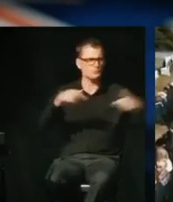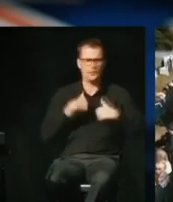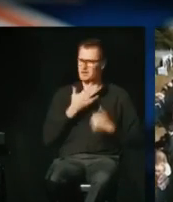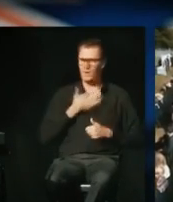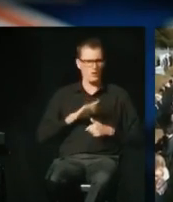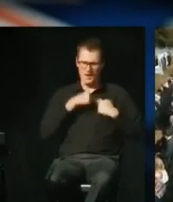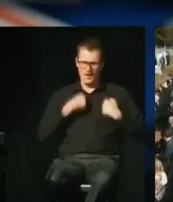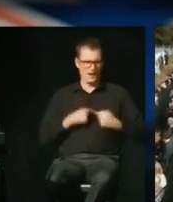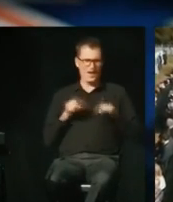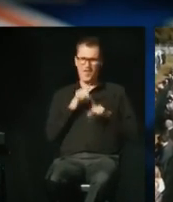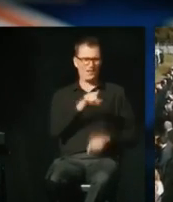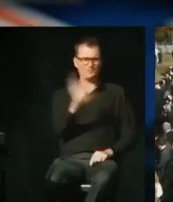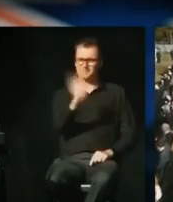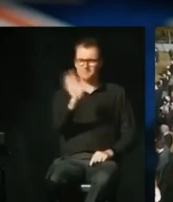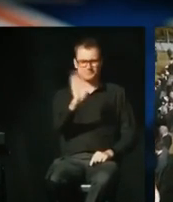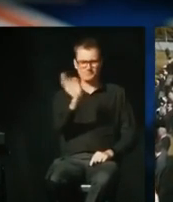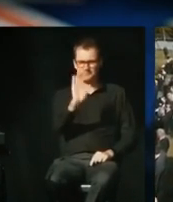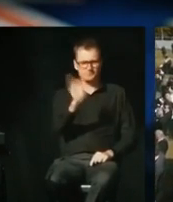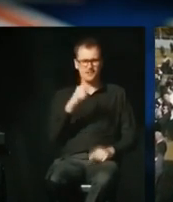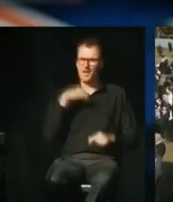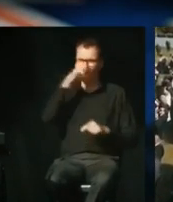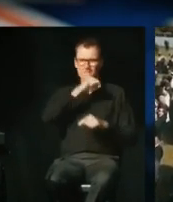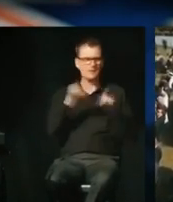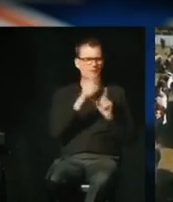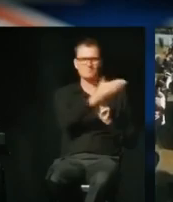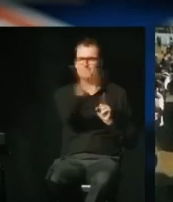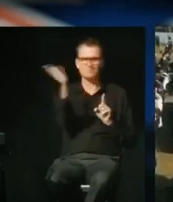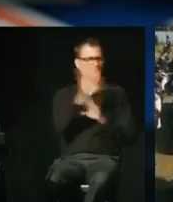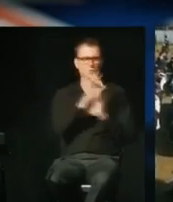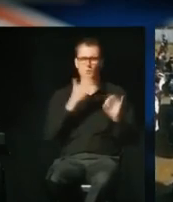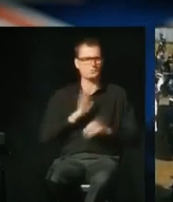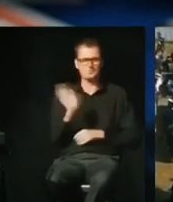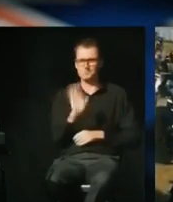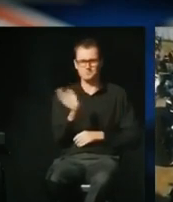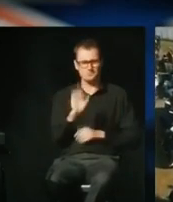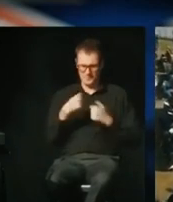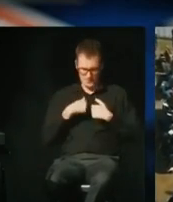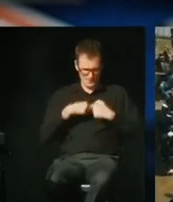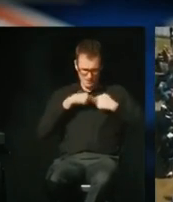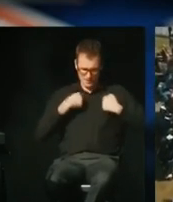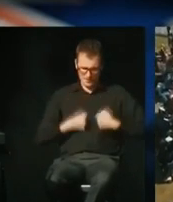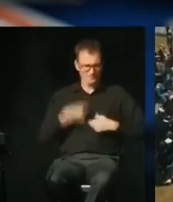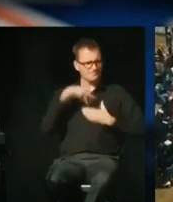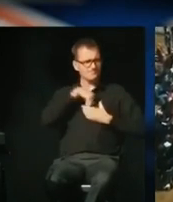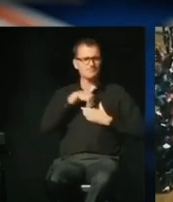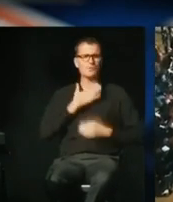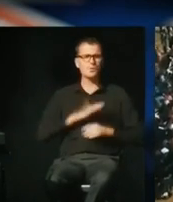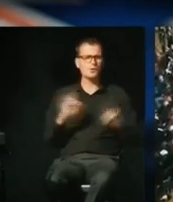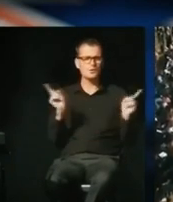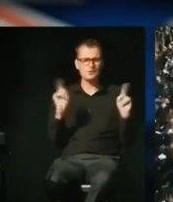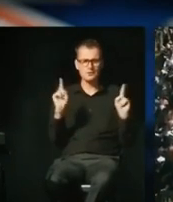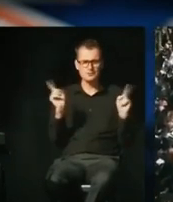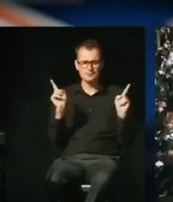to have a heart like this, and I believe no one does. I want a heart that will